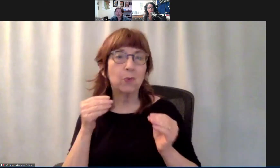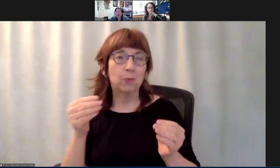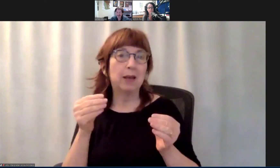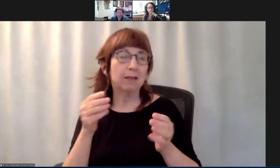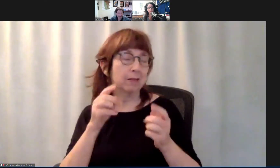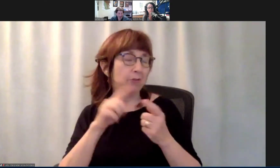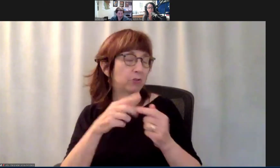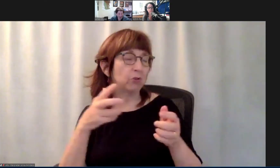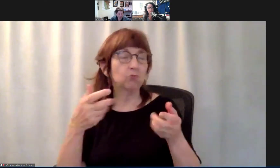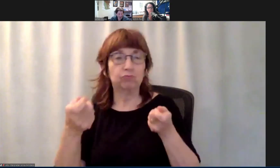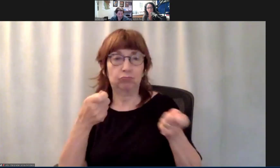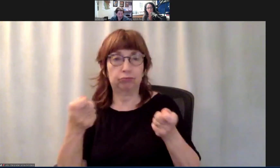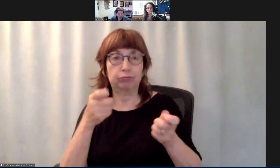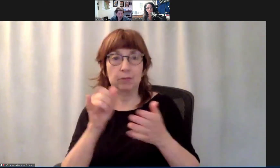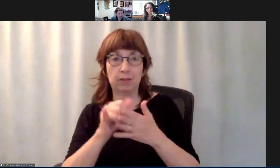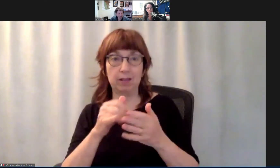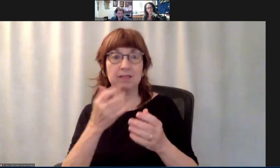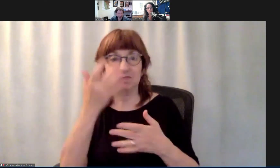this epidemic.